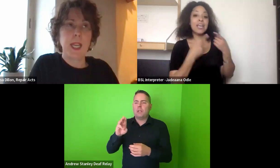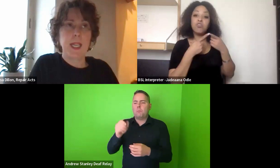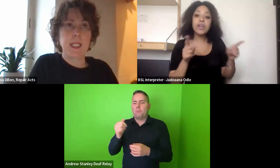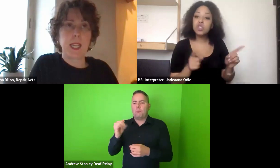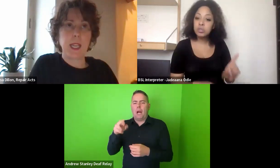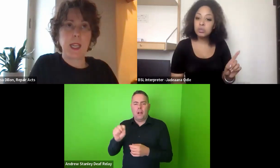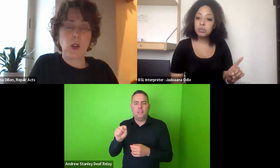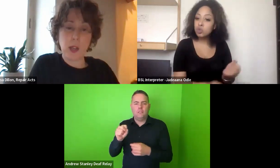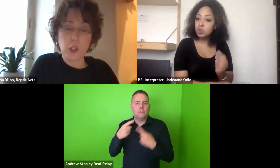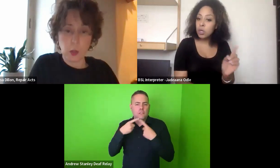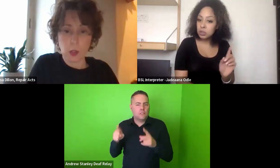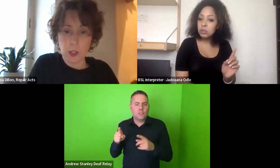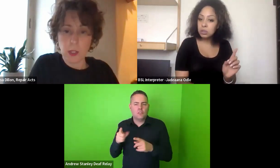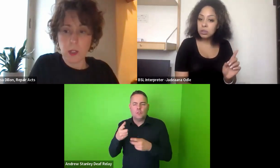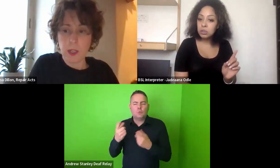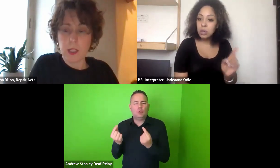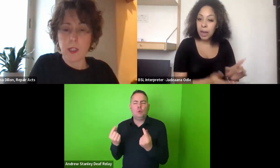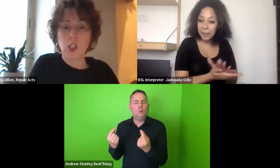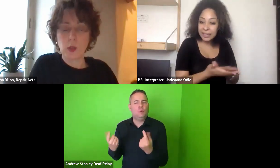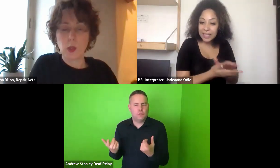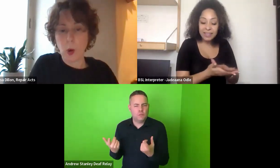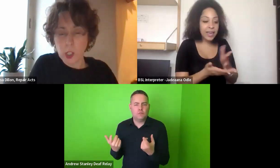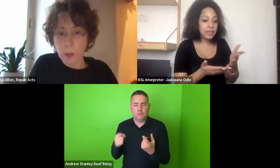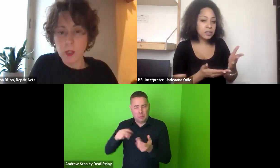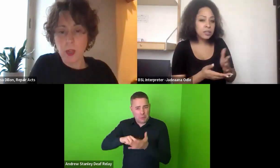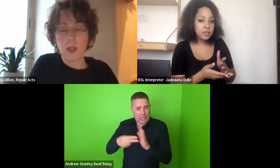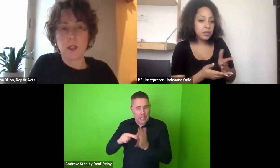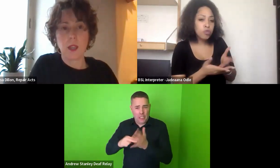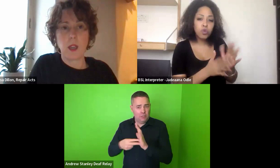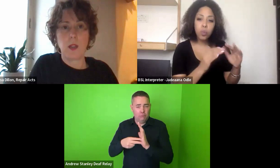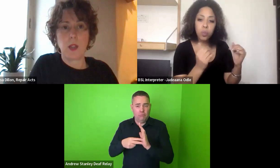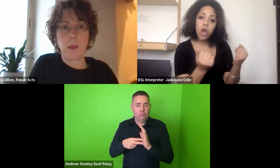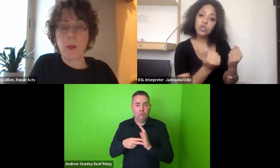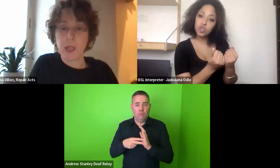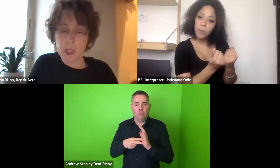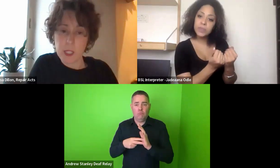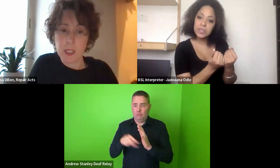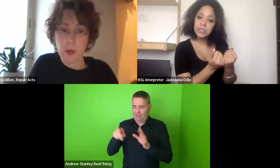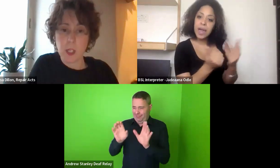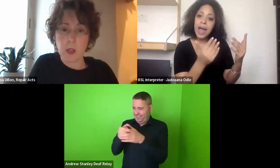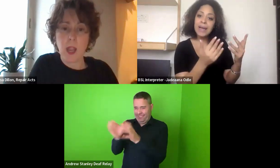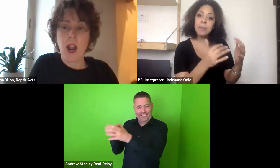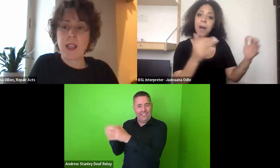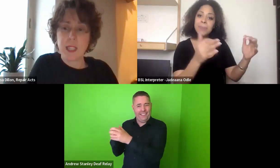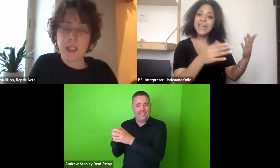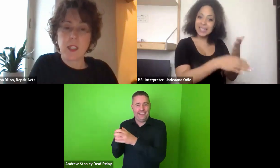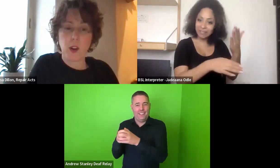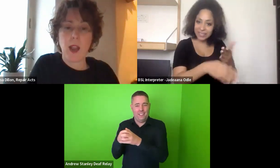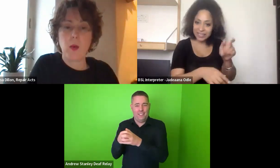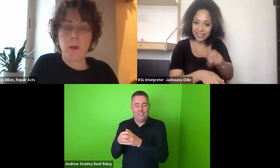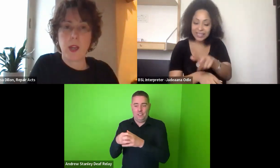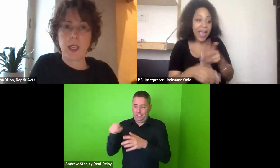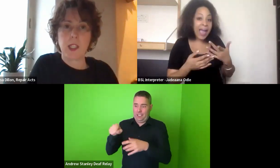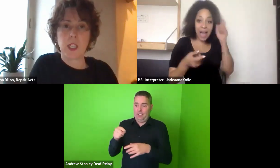do is they crowdsource in a sense through the workshops and the public activities that we do, ideas